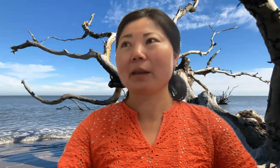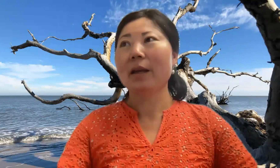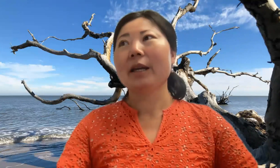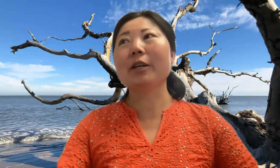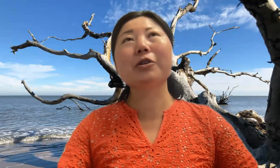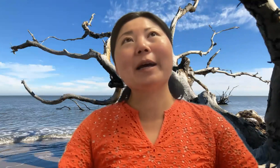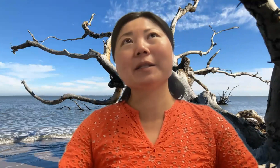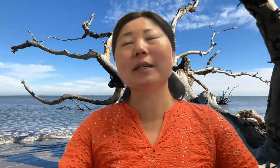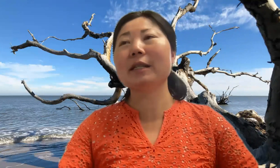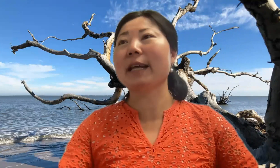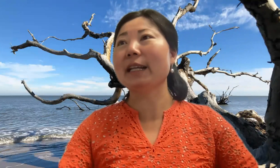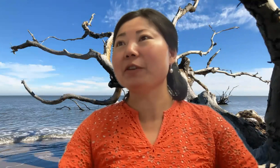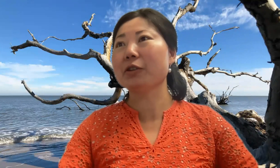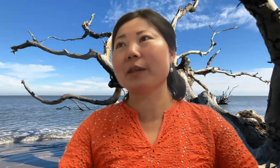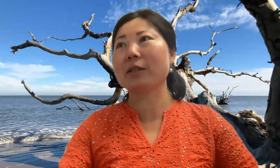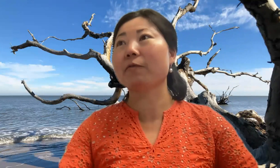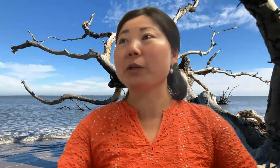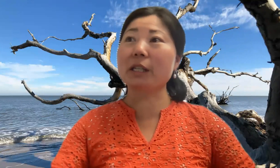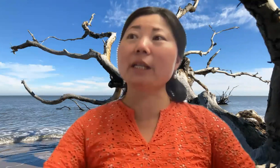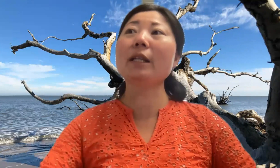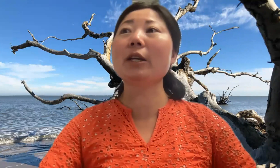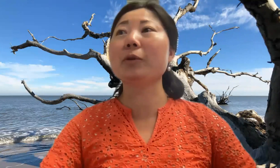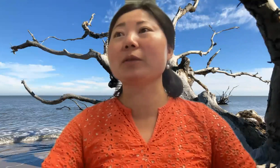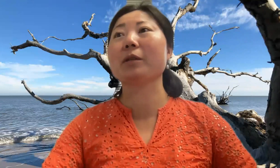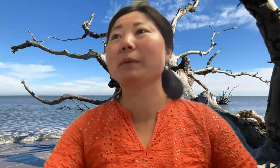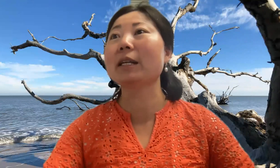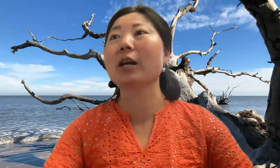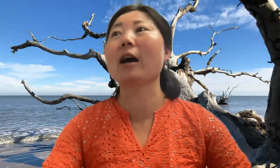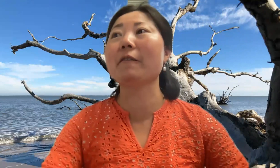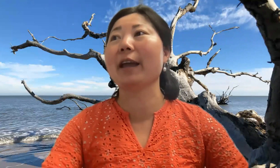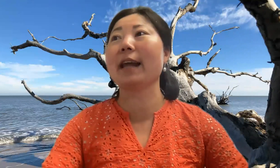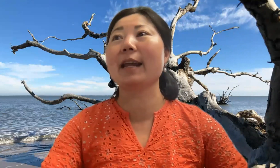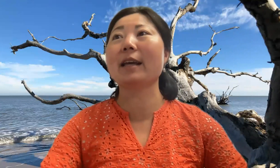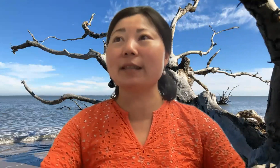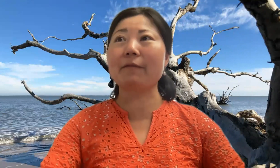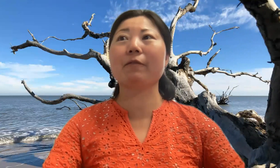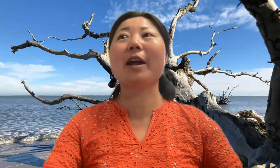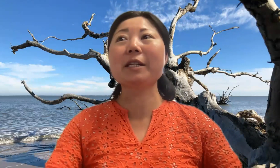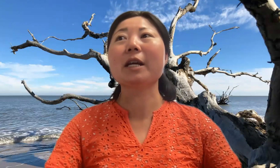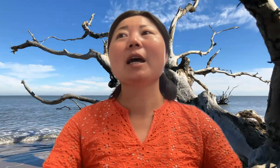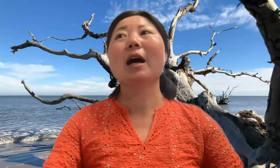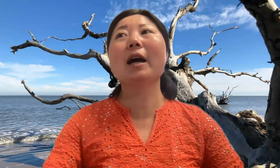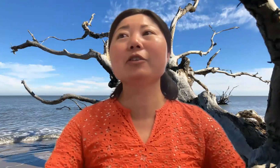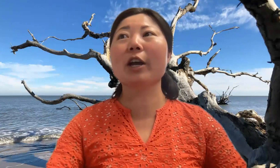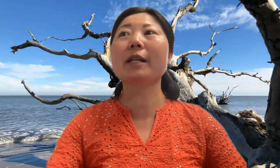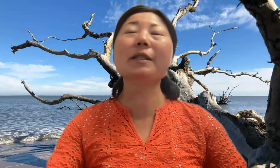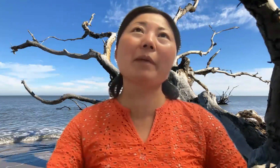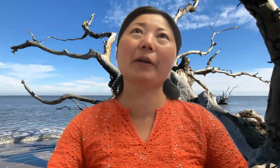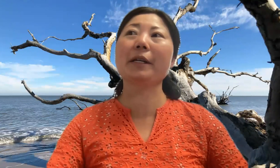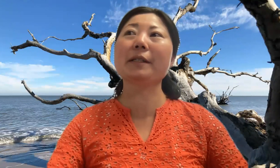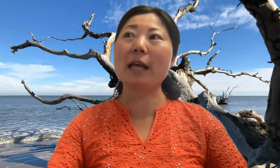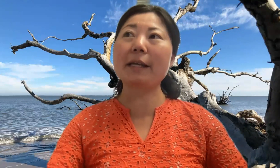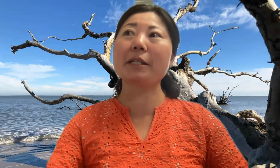topics. In 2011 to 2014, he was the recipient of an NSF grant on